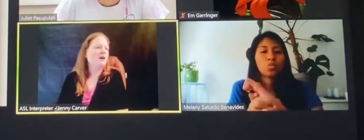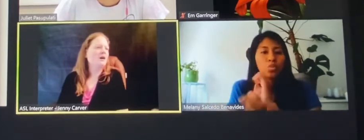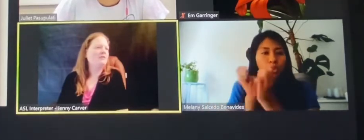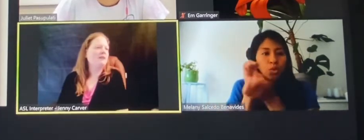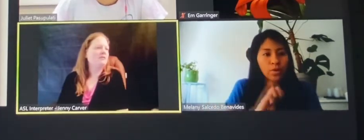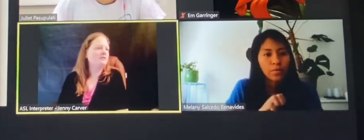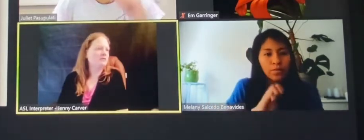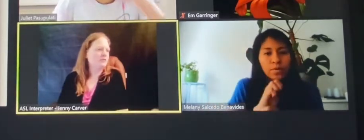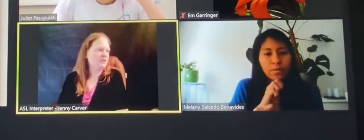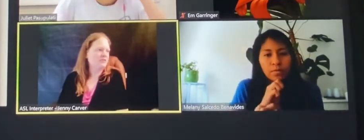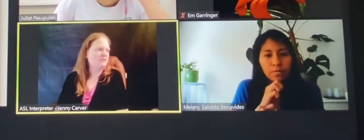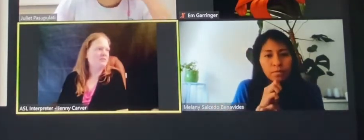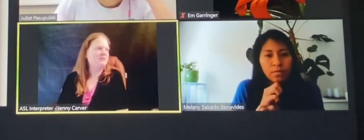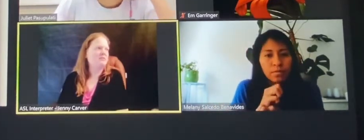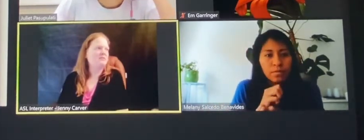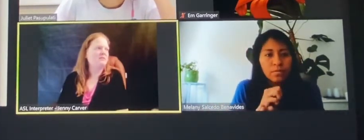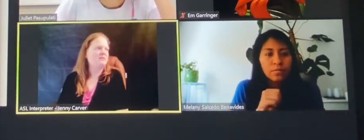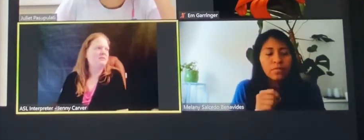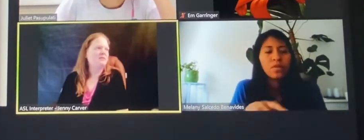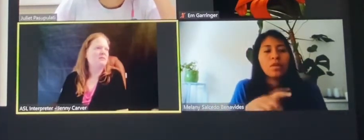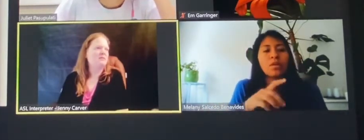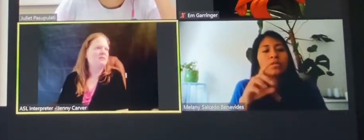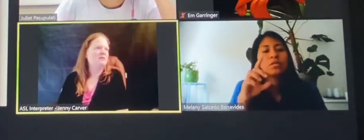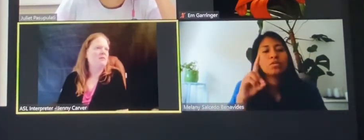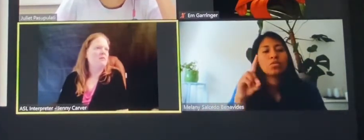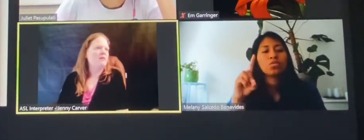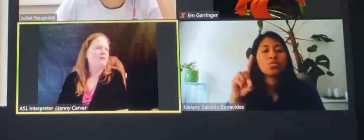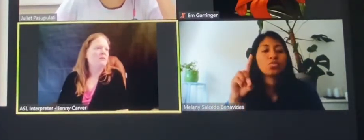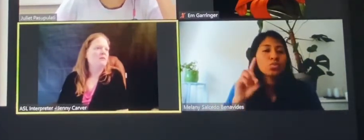So the theory of change,